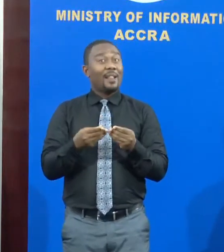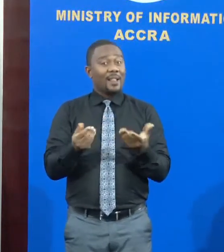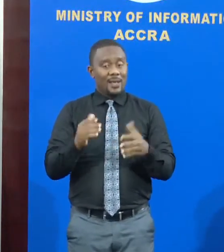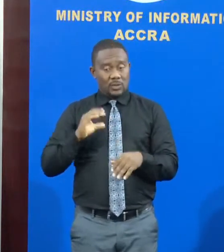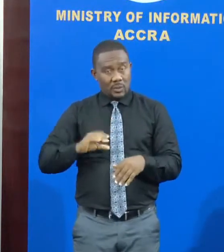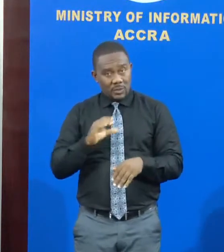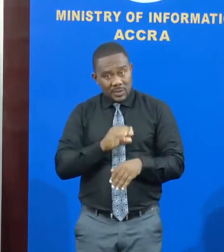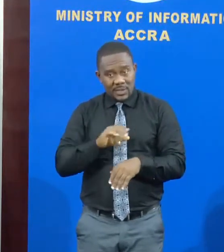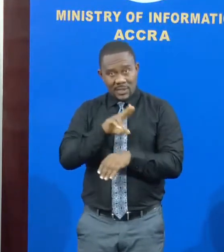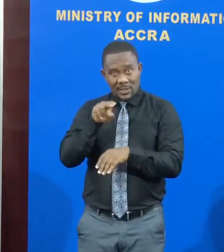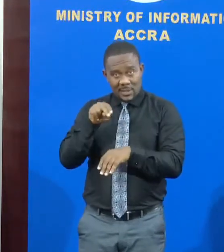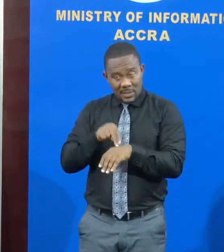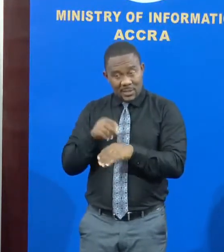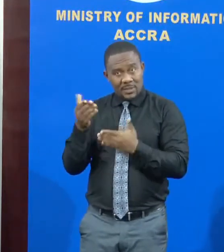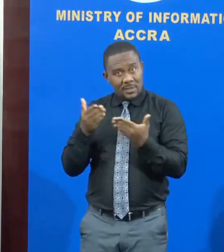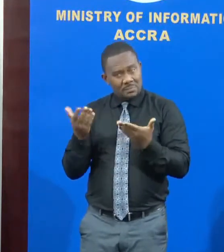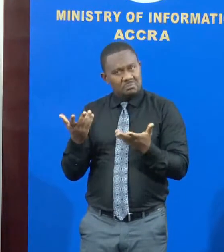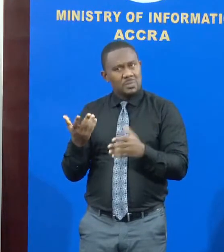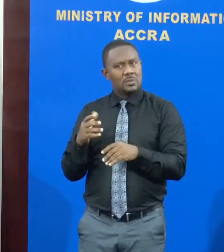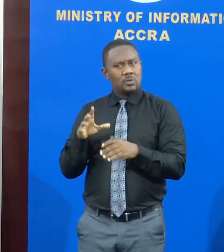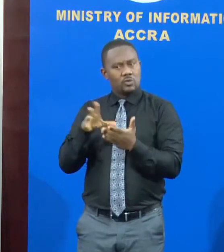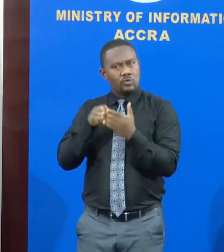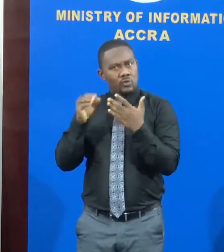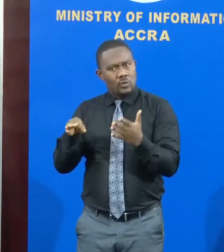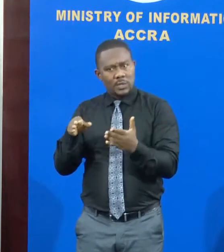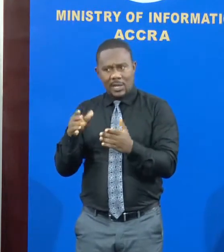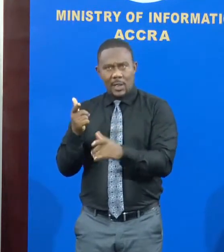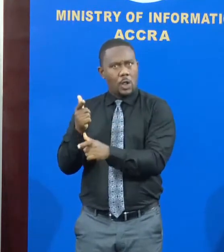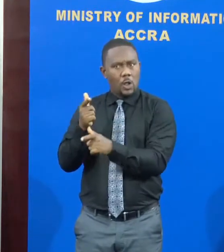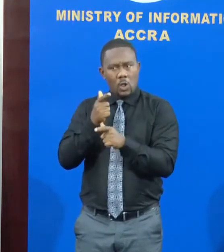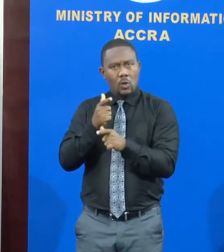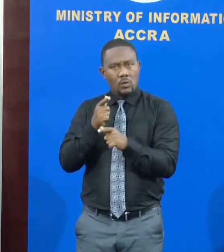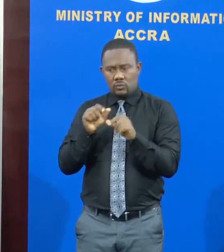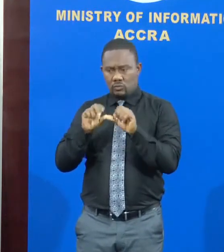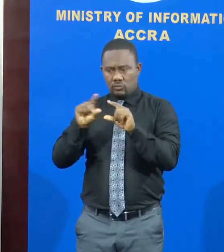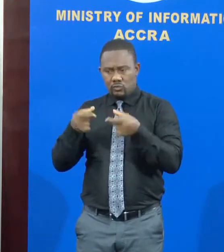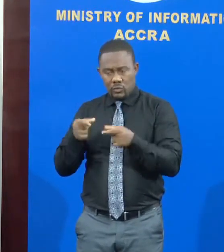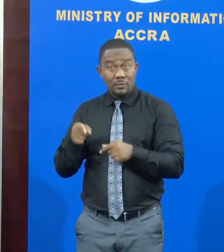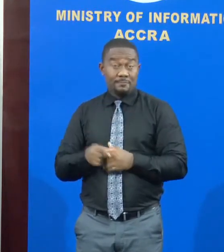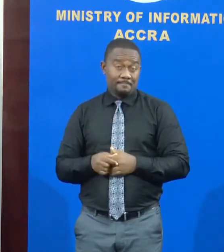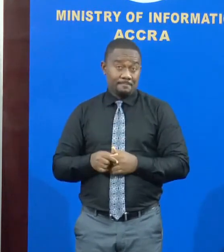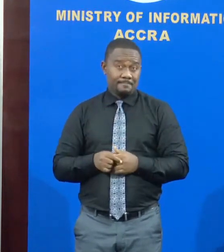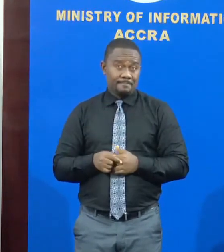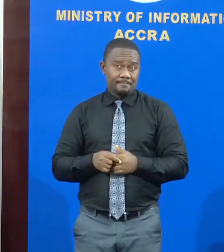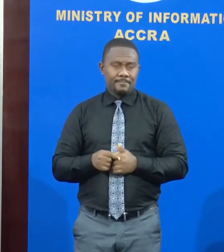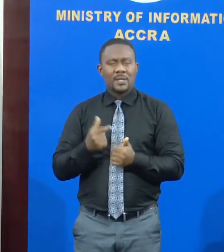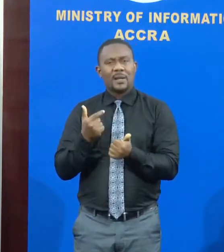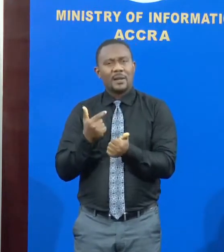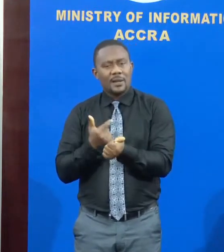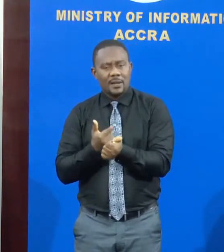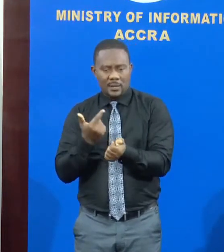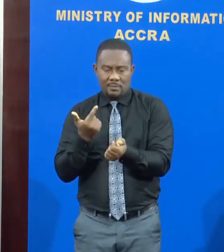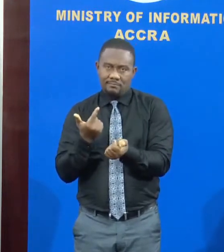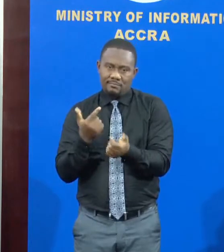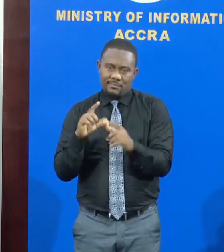National Service Secretariat, the Student Loan Scheme, and the rest of them. The Ghana Card and NHI, for